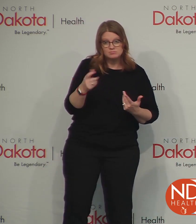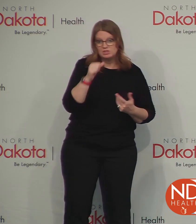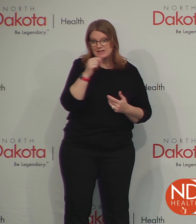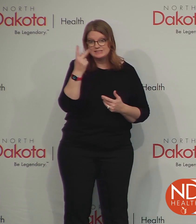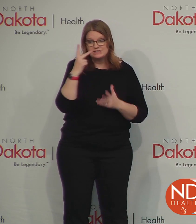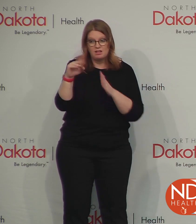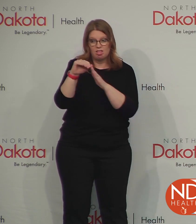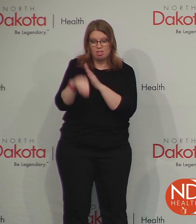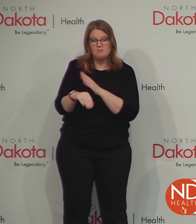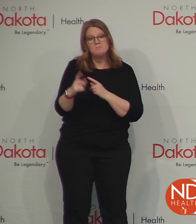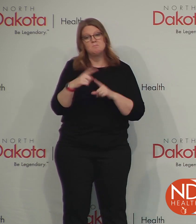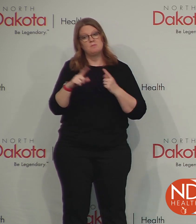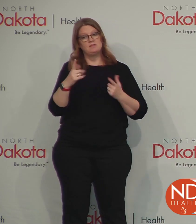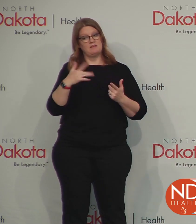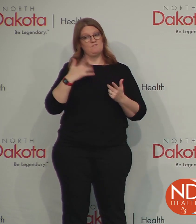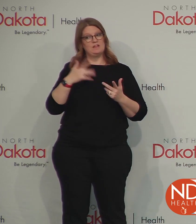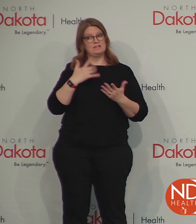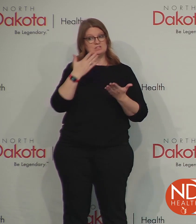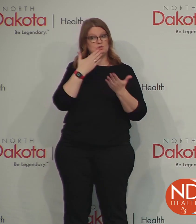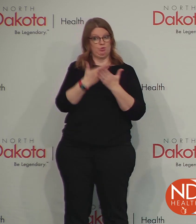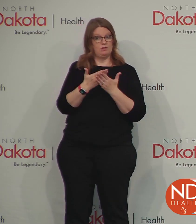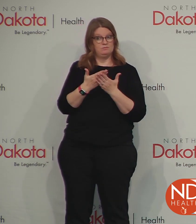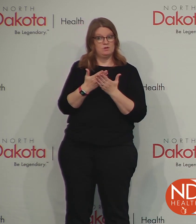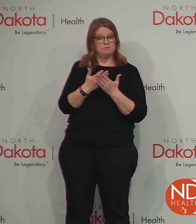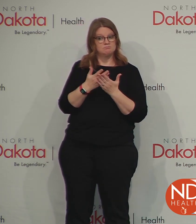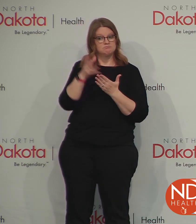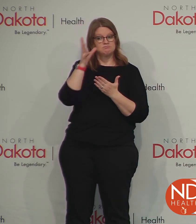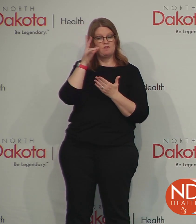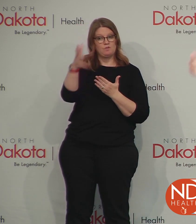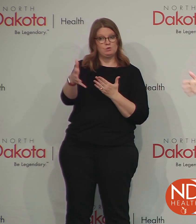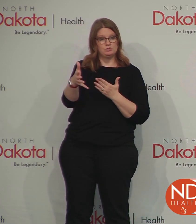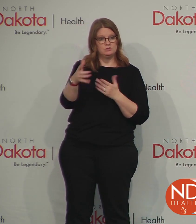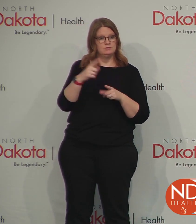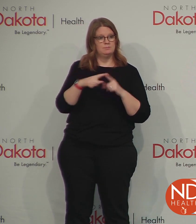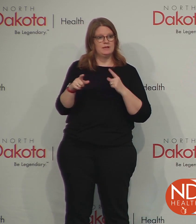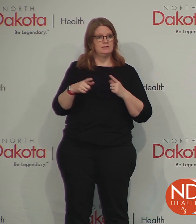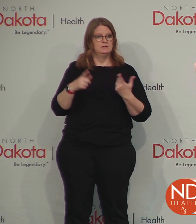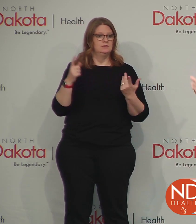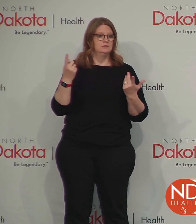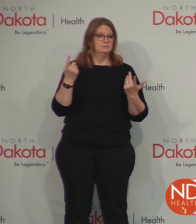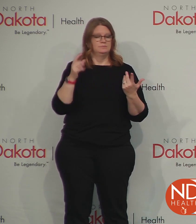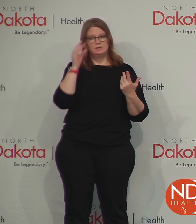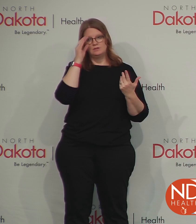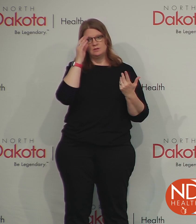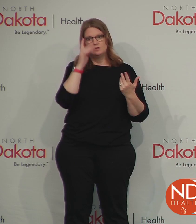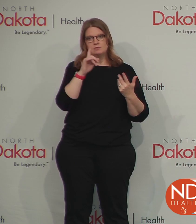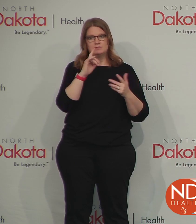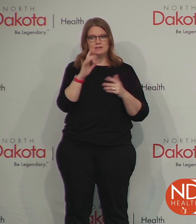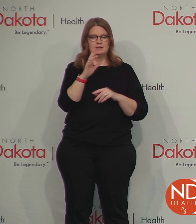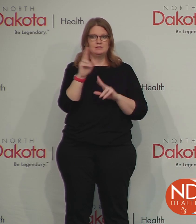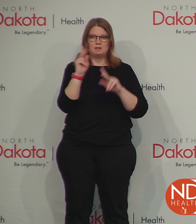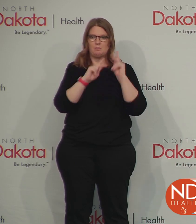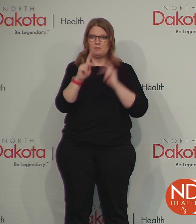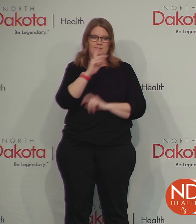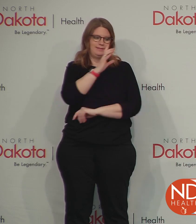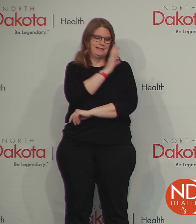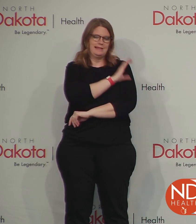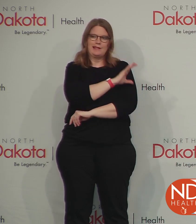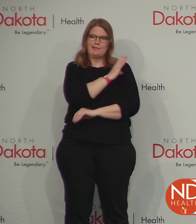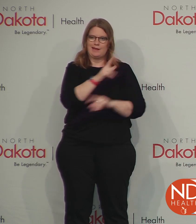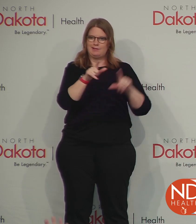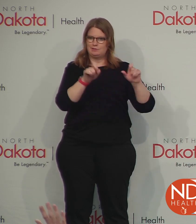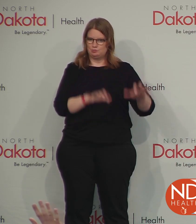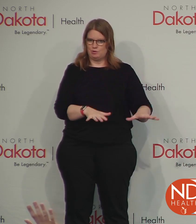for long-term immunity, but no, we will not have that data until we're further out from when people in the clinical trial initially received their